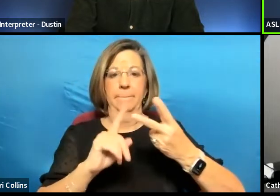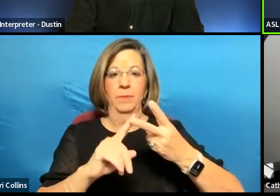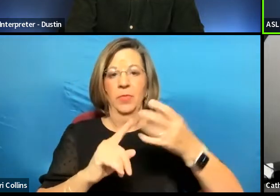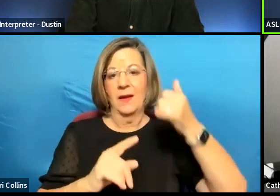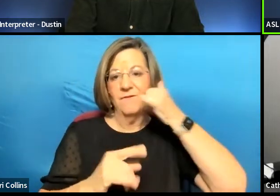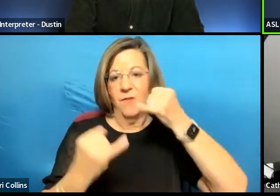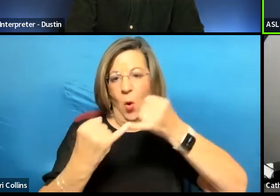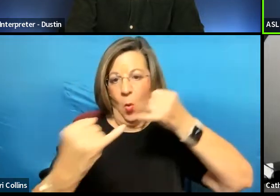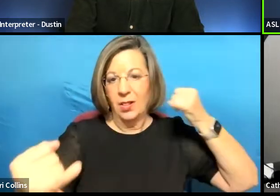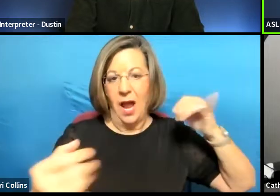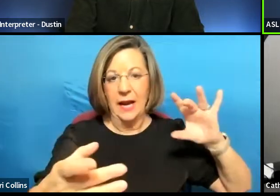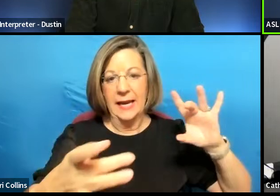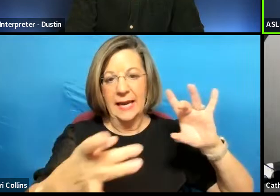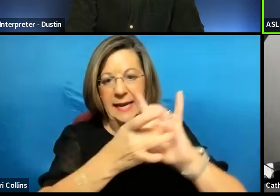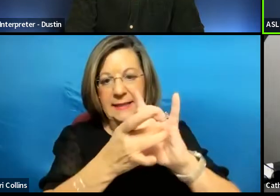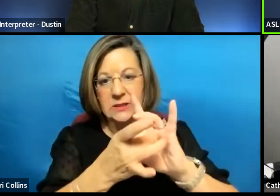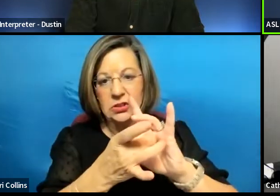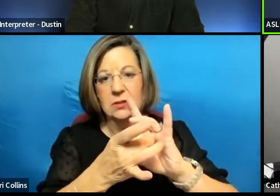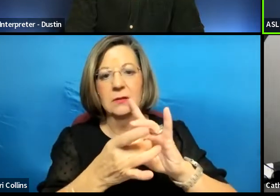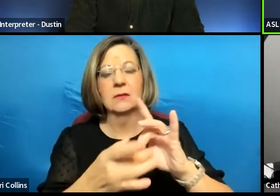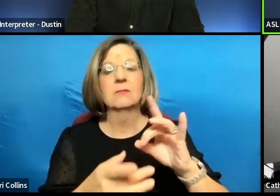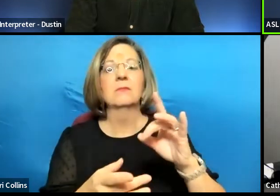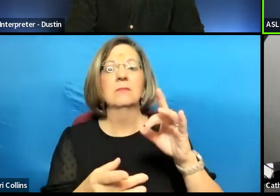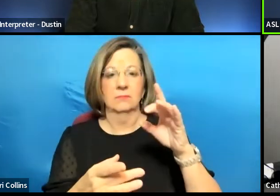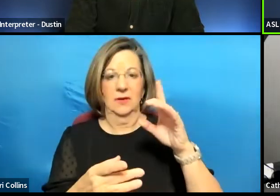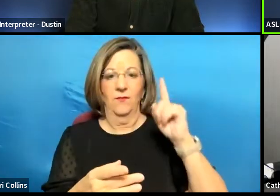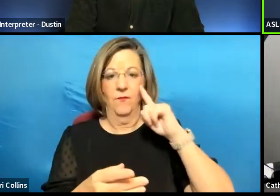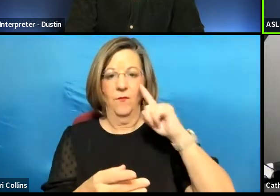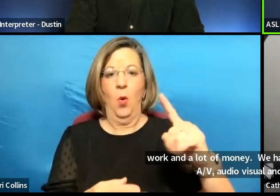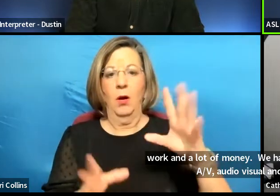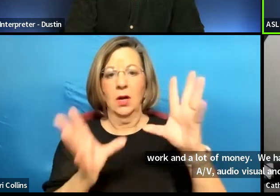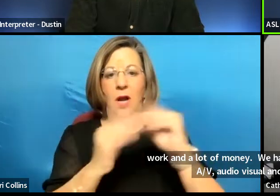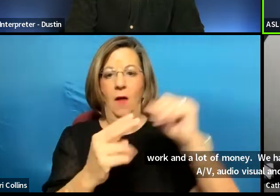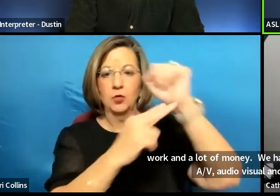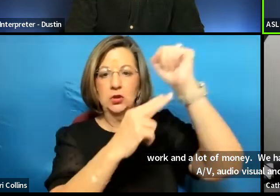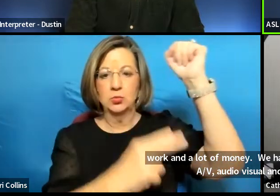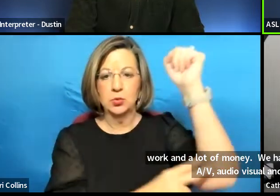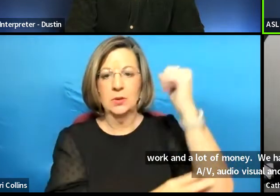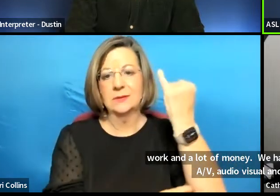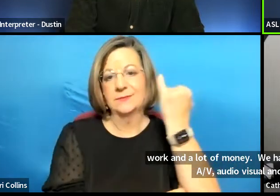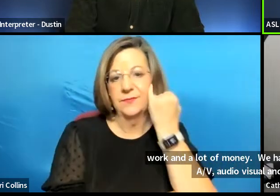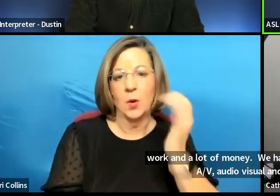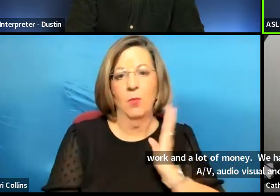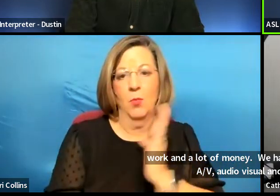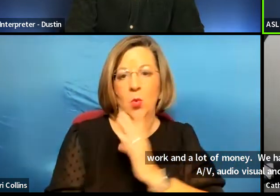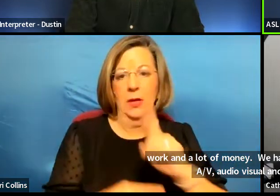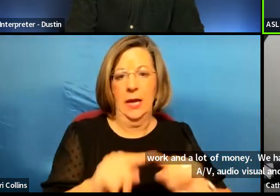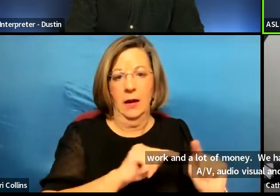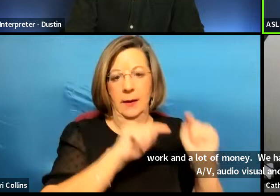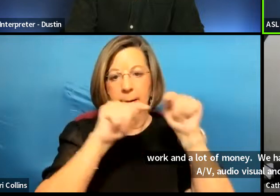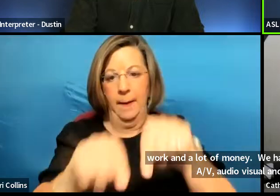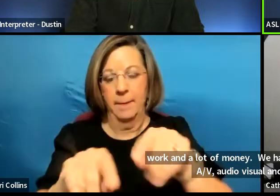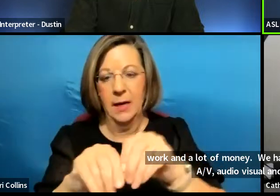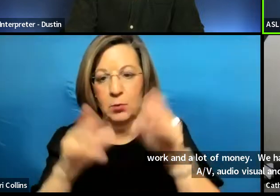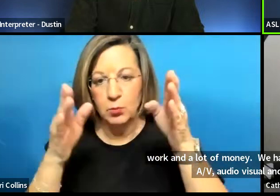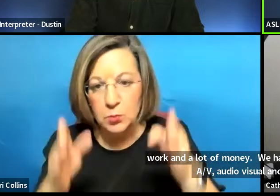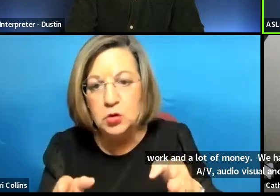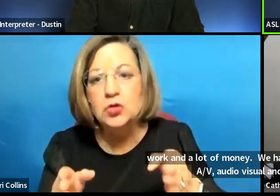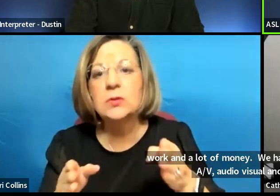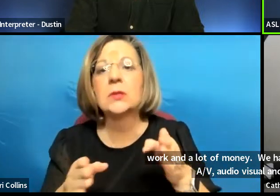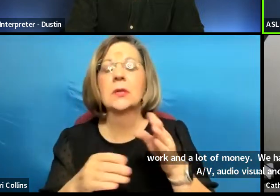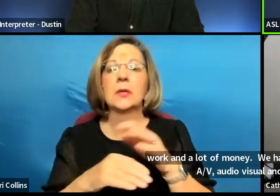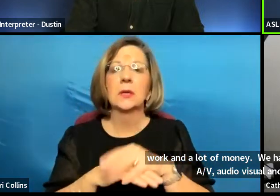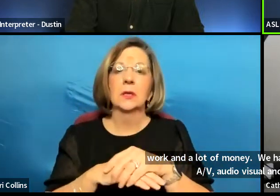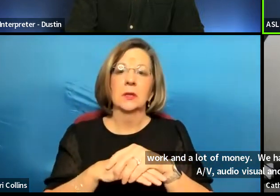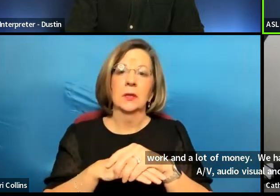that equipment set up. We have to have the phone line connection for the conference bridge for